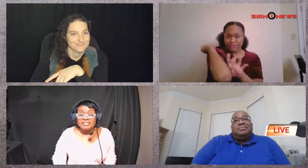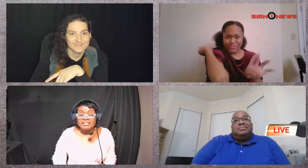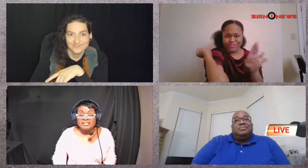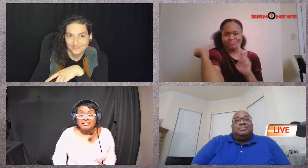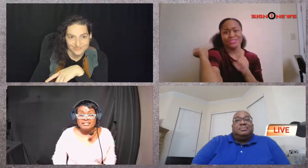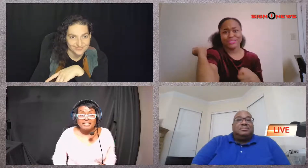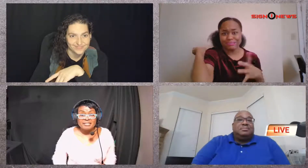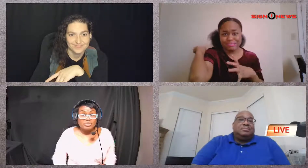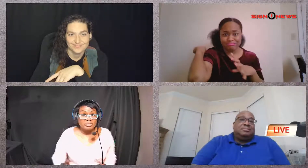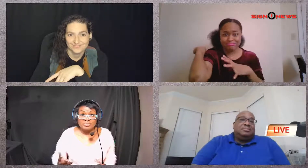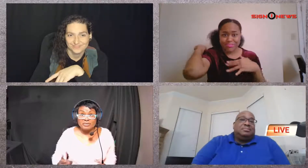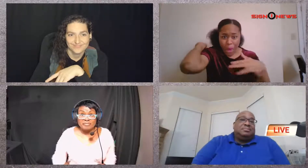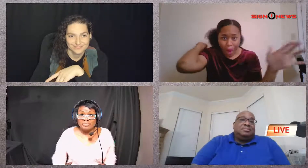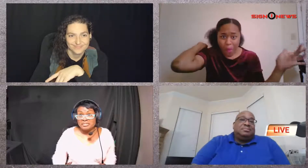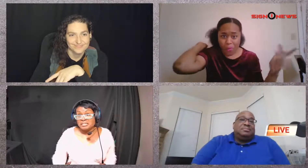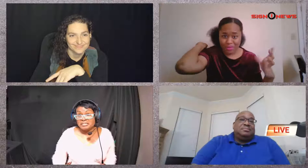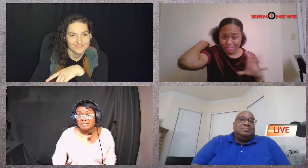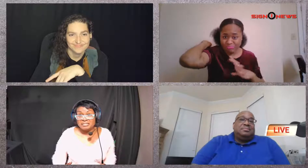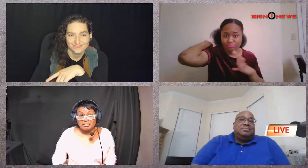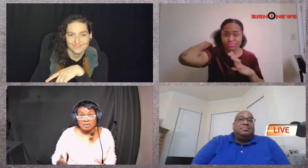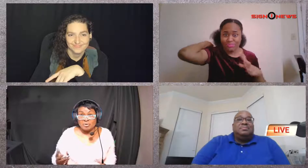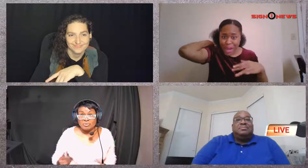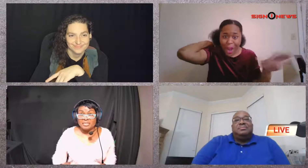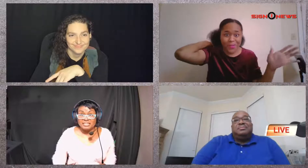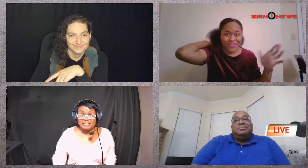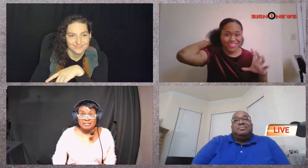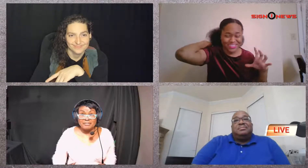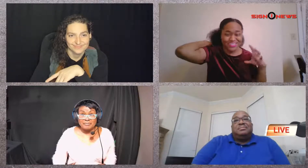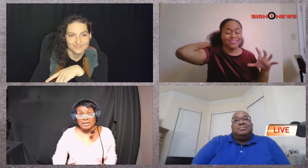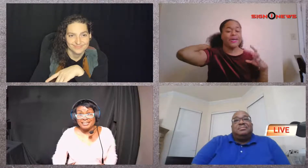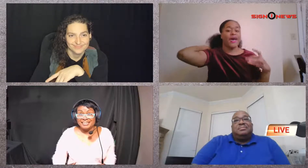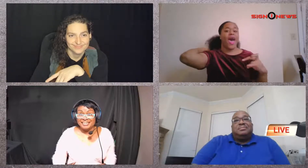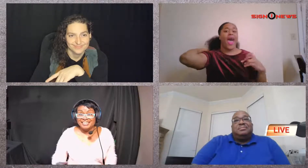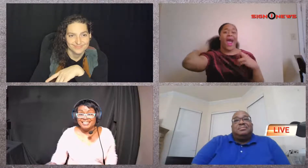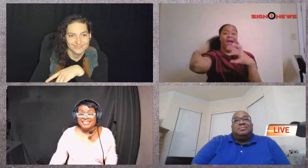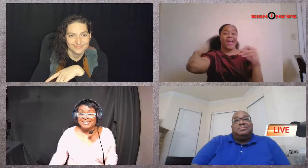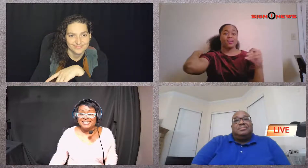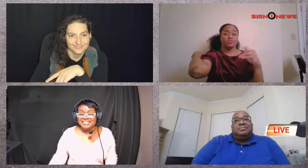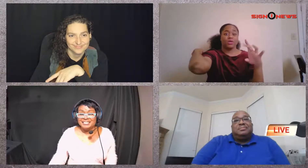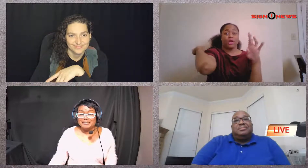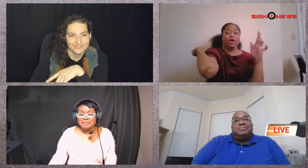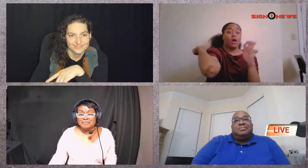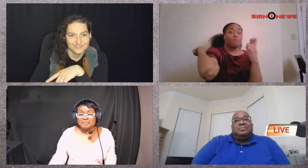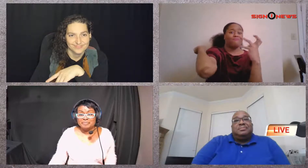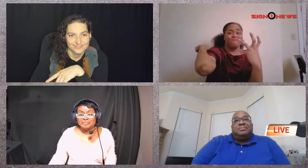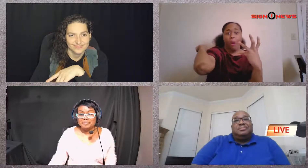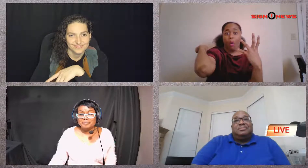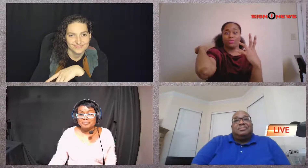HBCU and to another university. Go." I was like, "Fine."